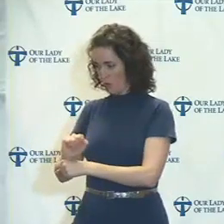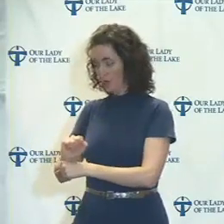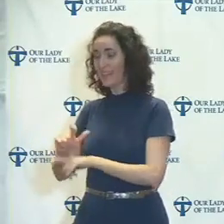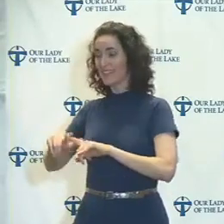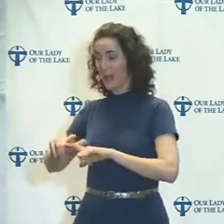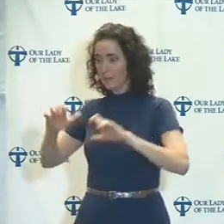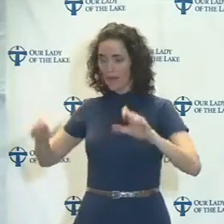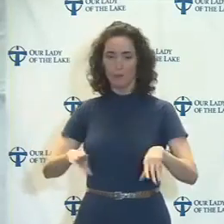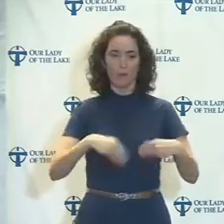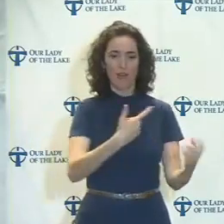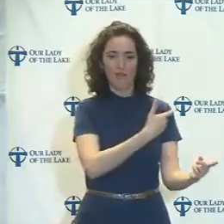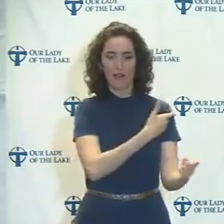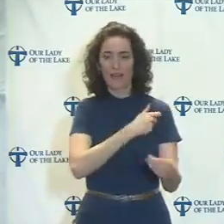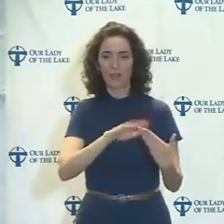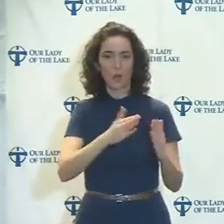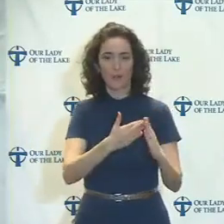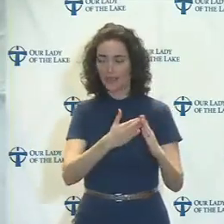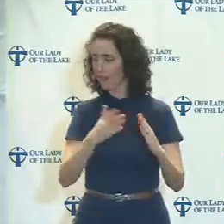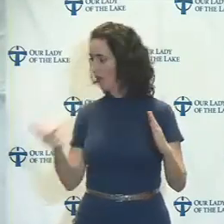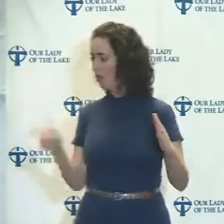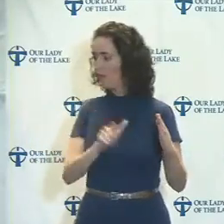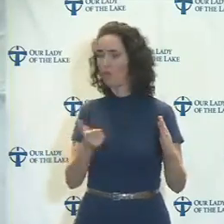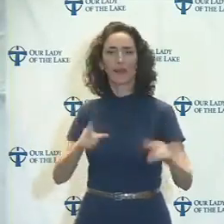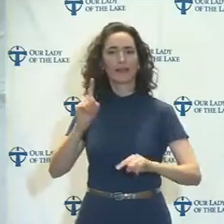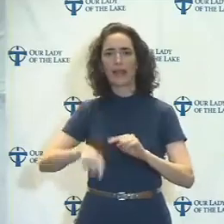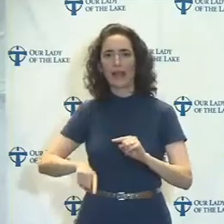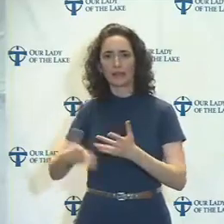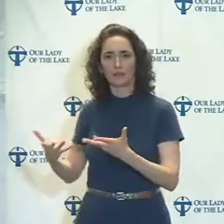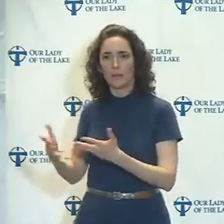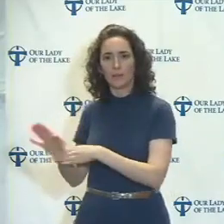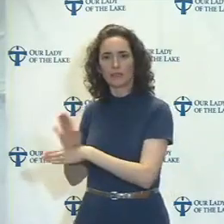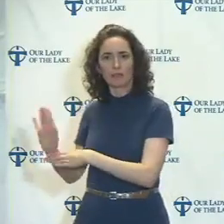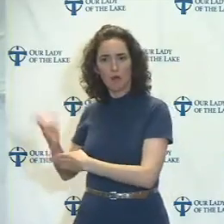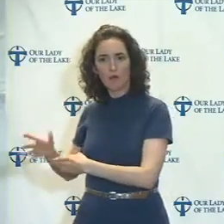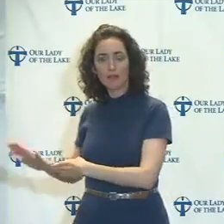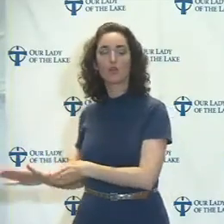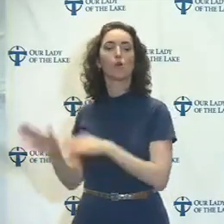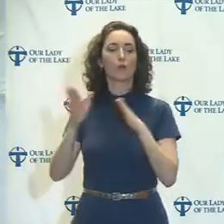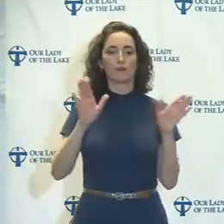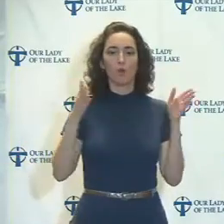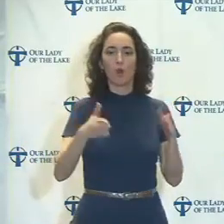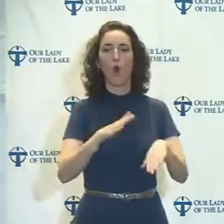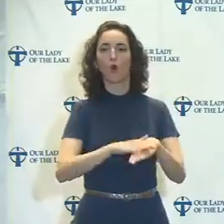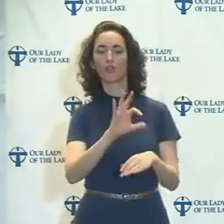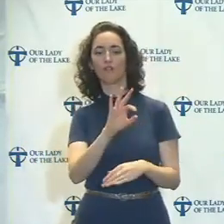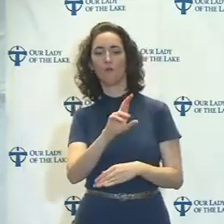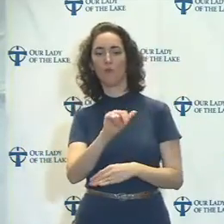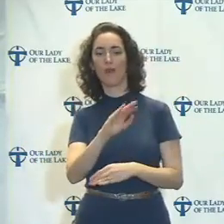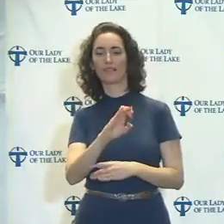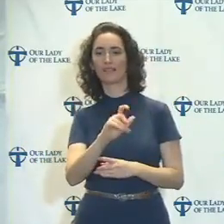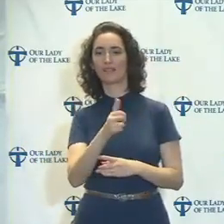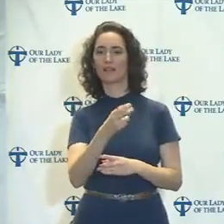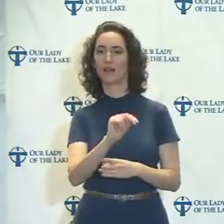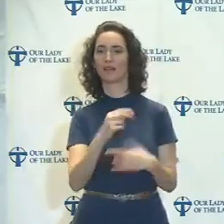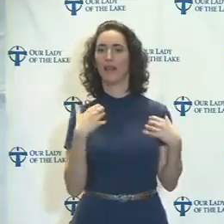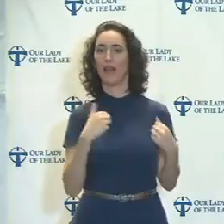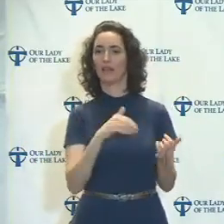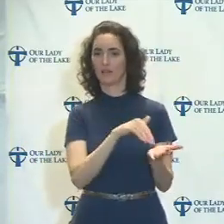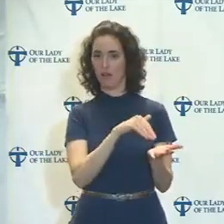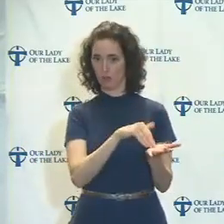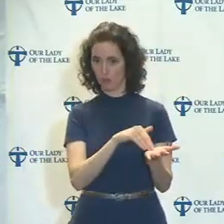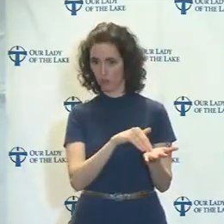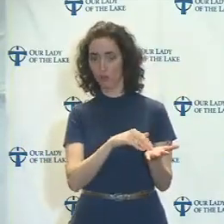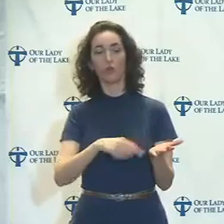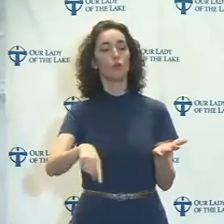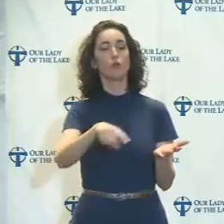vaccinating the community. So we engaged our Franciscan health physicians, our employed physician group. We're the second largest group in the state of Louisiana to try to